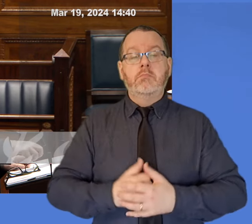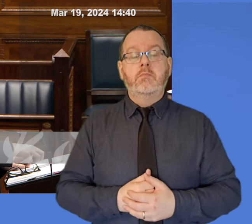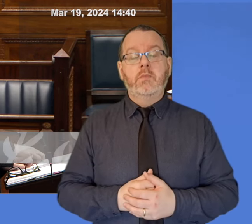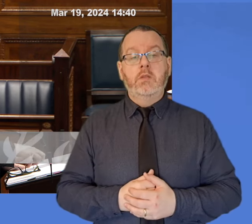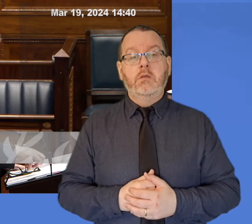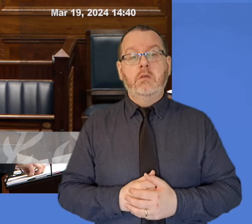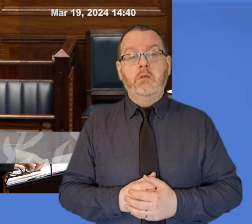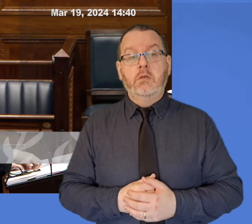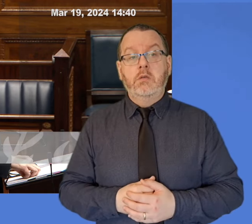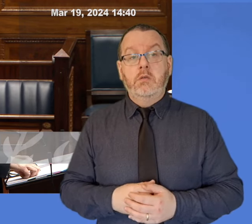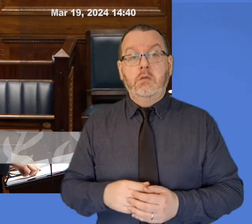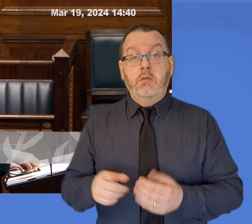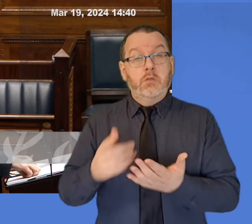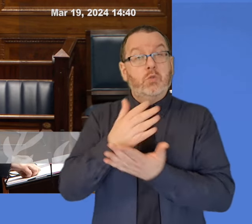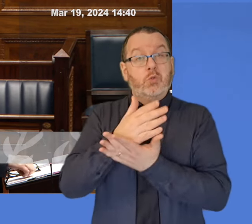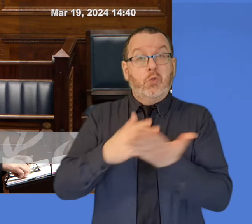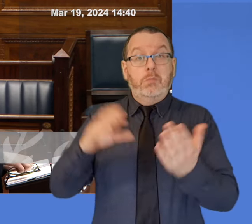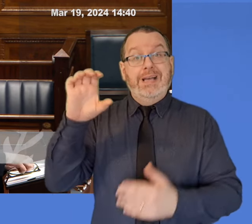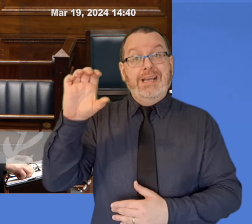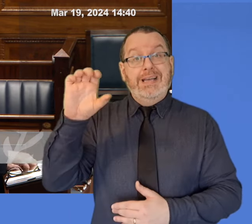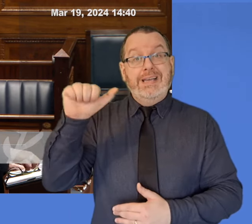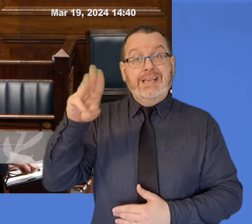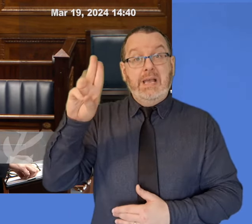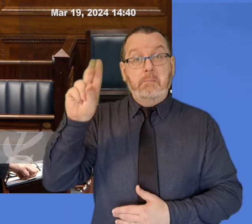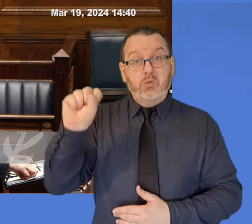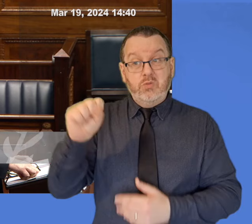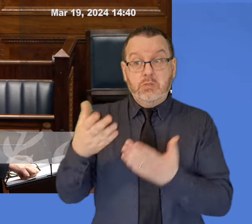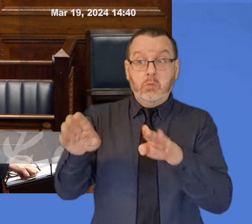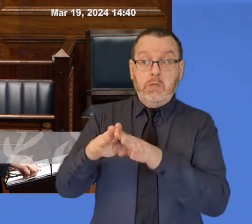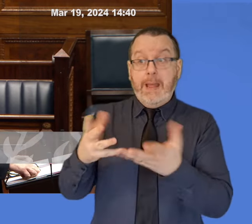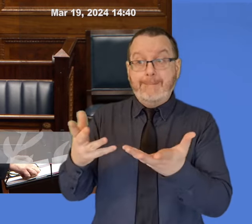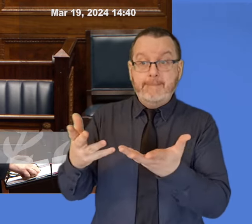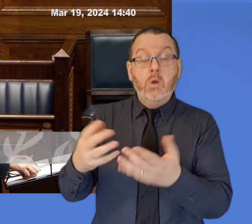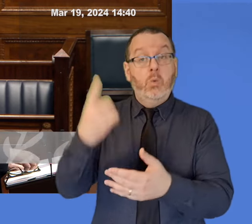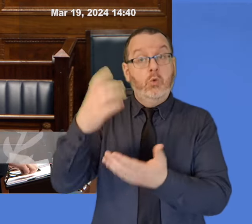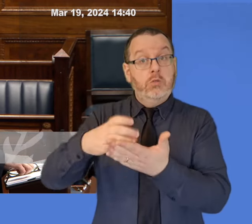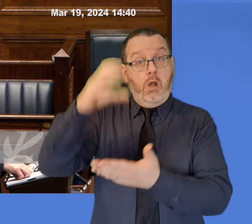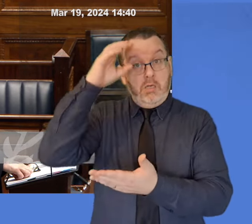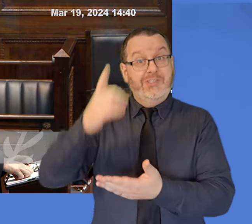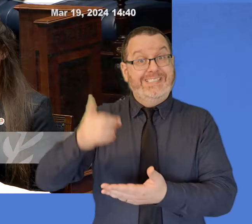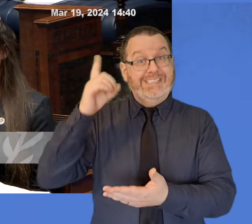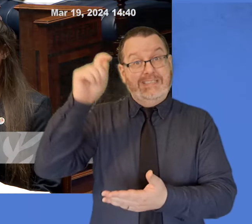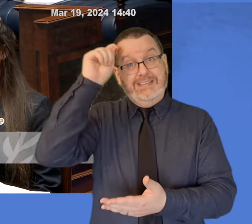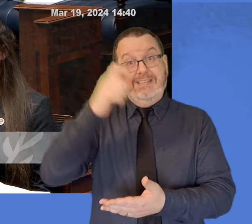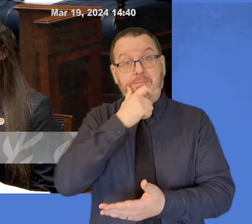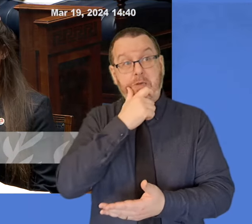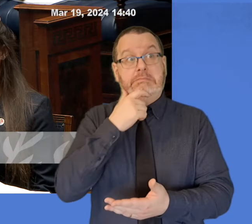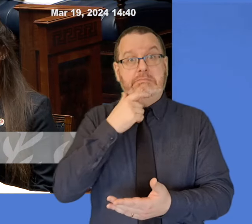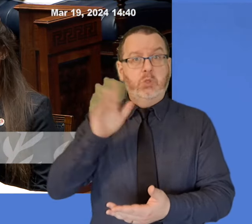We ensured that one college had also considered the option of compulsory redundancies, that was taken off the table,